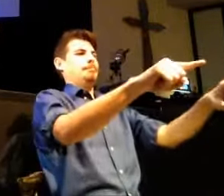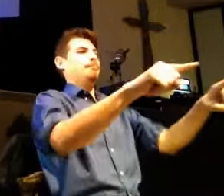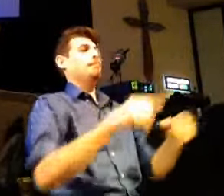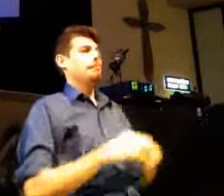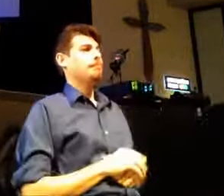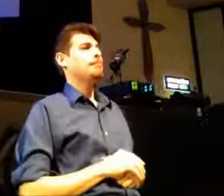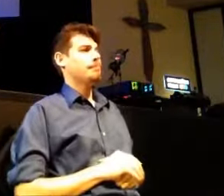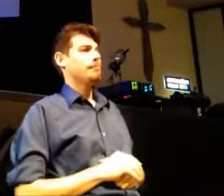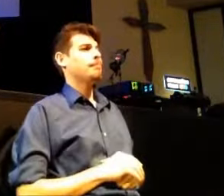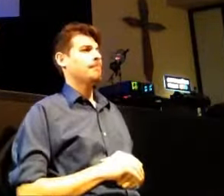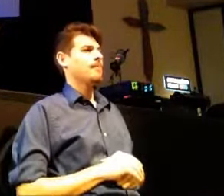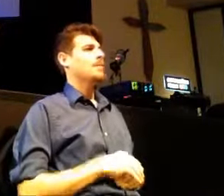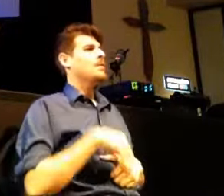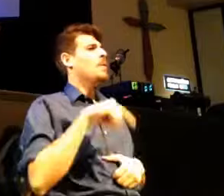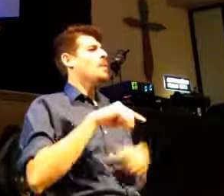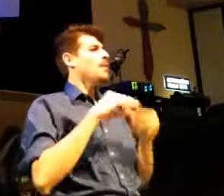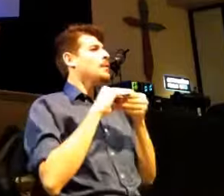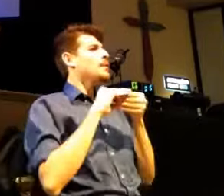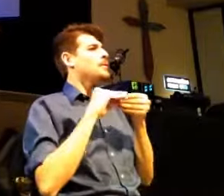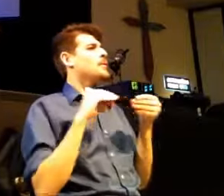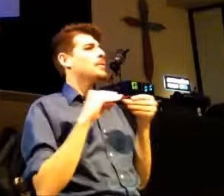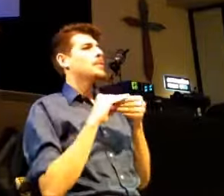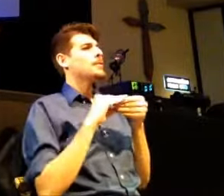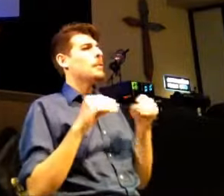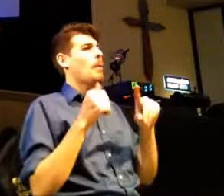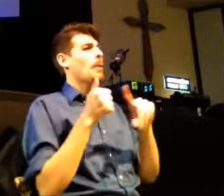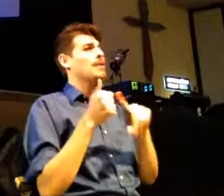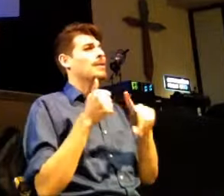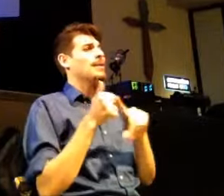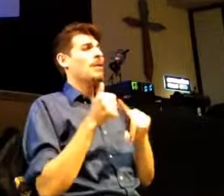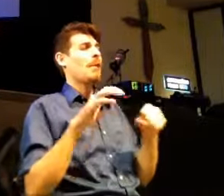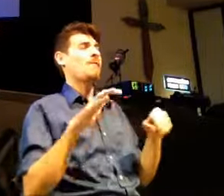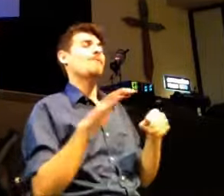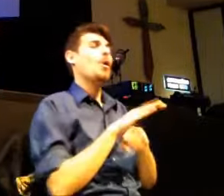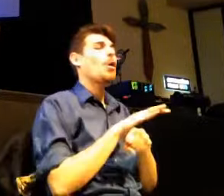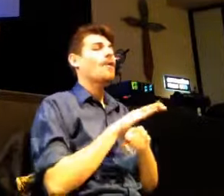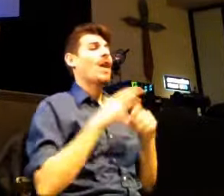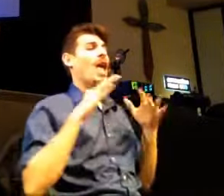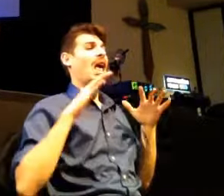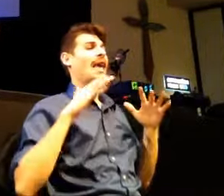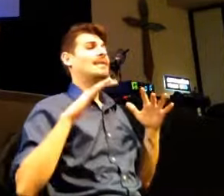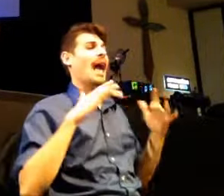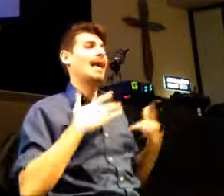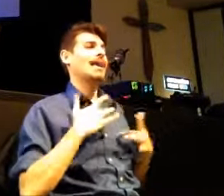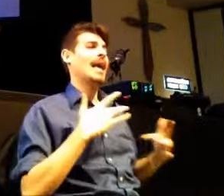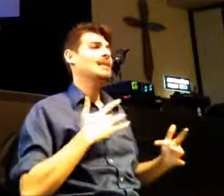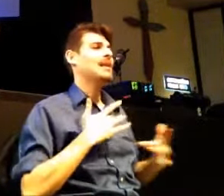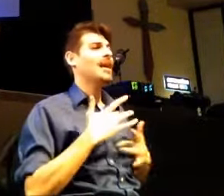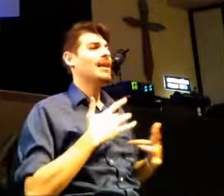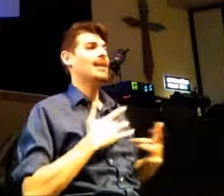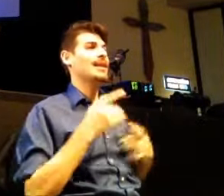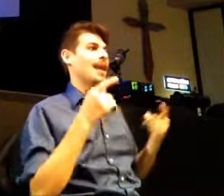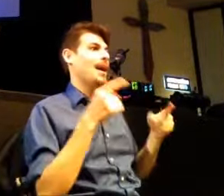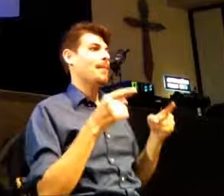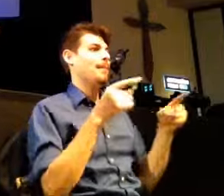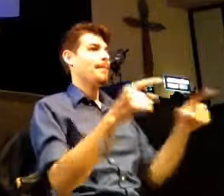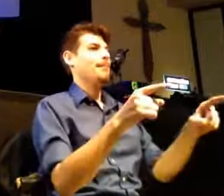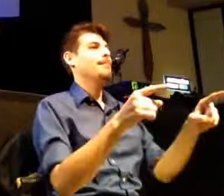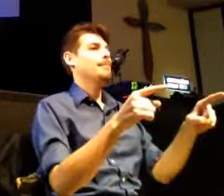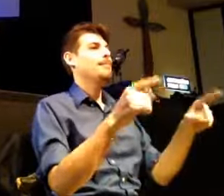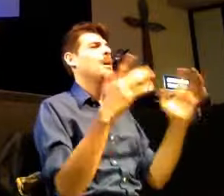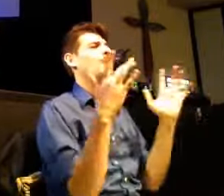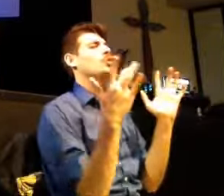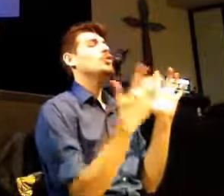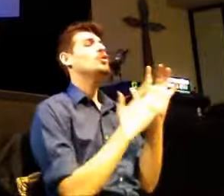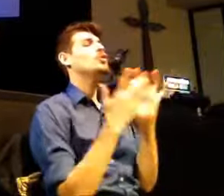this is a story filled with anxiety here. And we're going to watch as Jesus navigates this